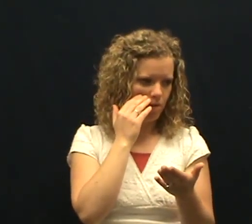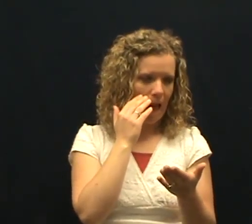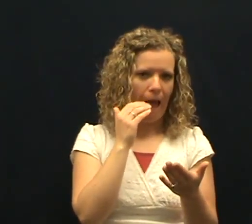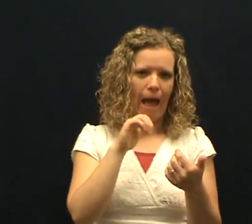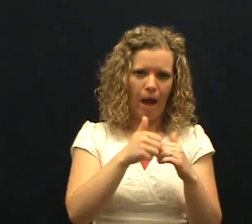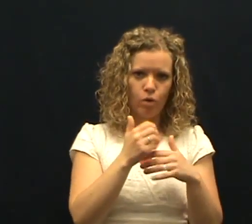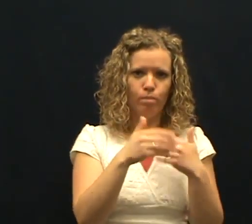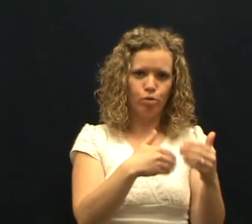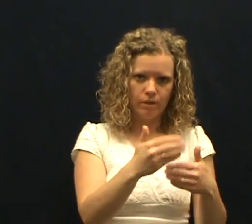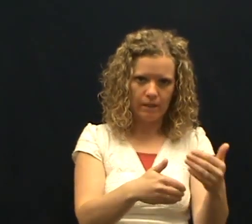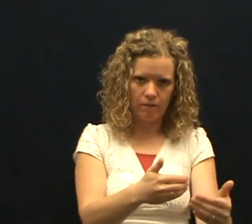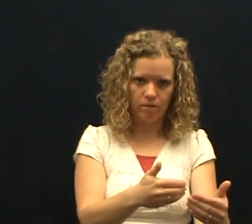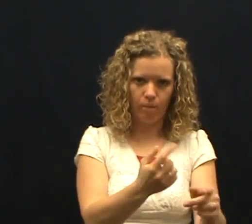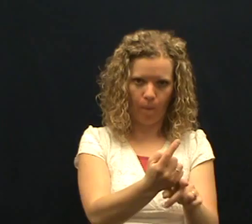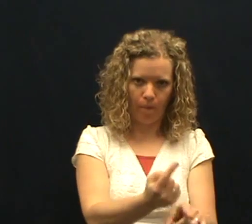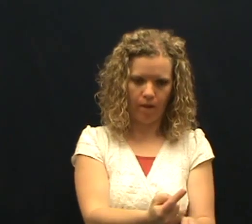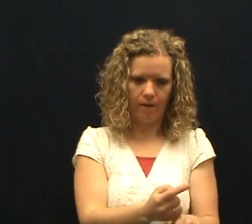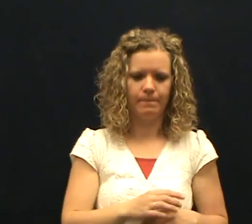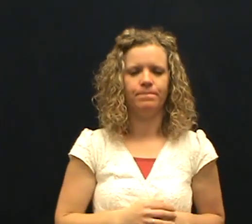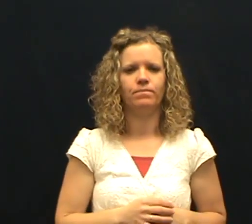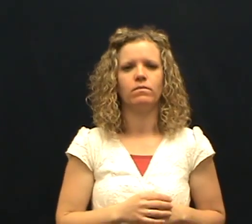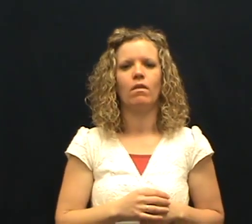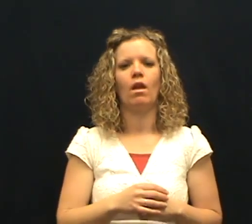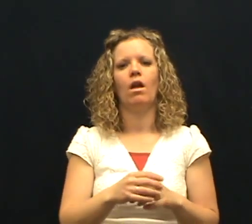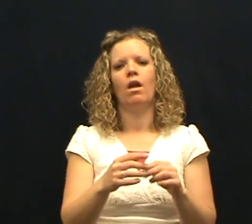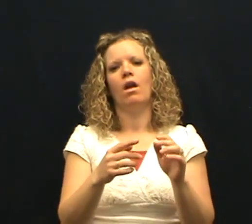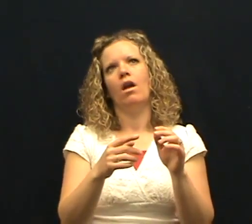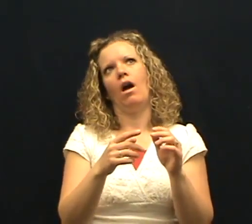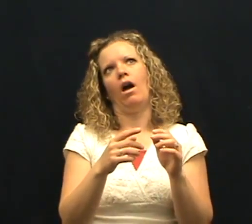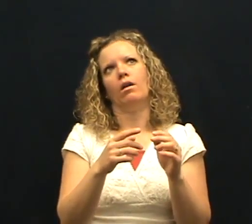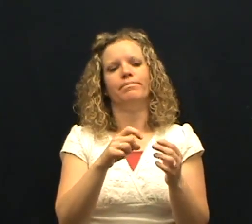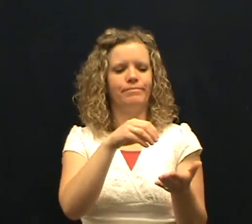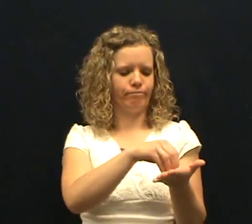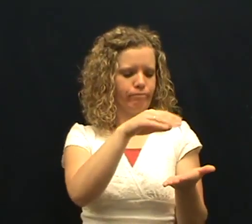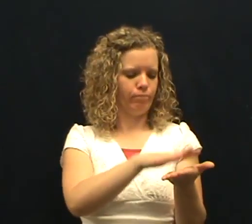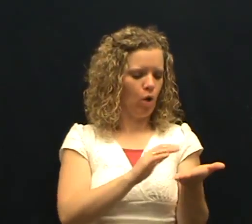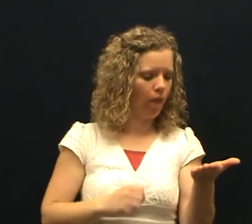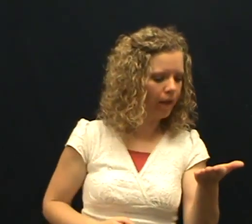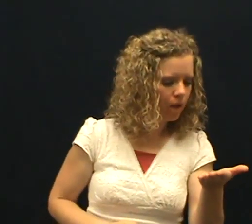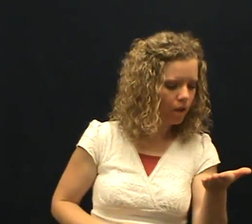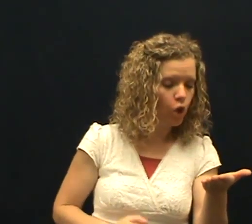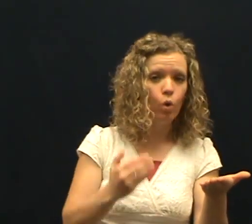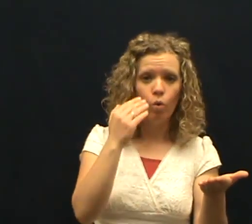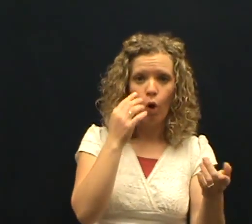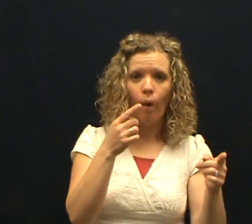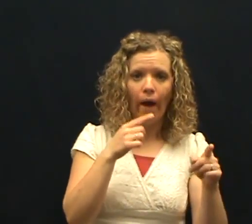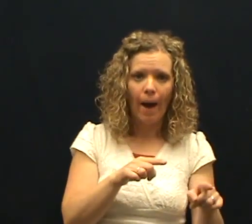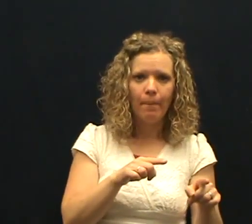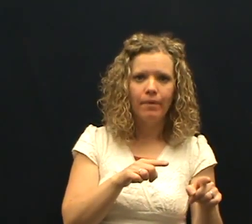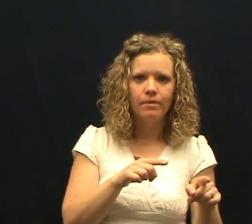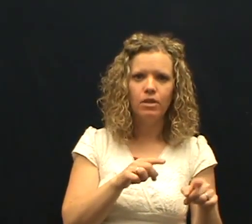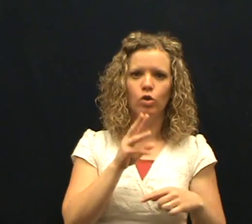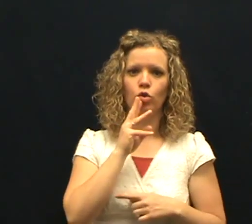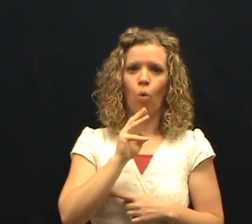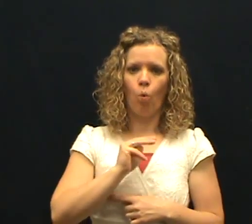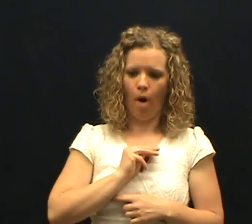So you have documents to show activities that have occurred. When you pay for something at Walmart, you pay with a check. You